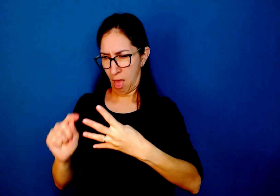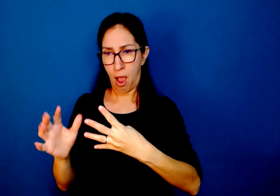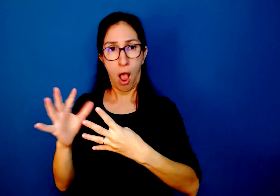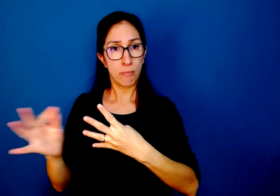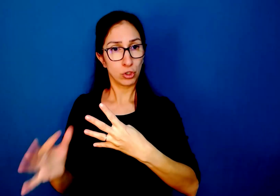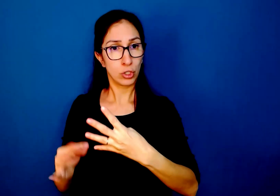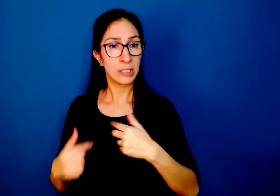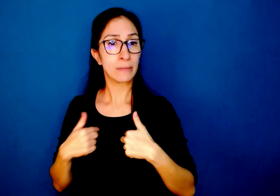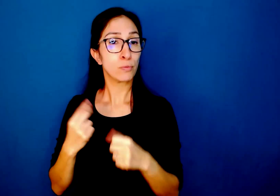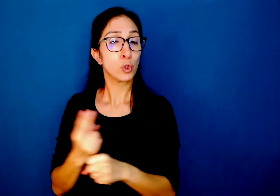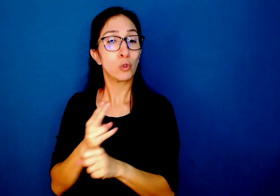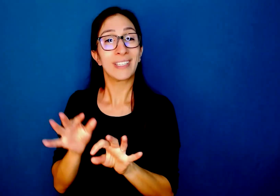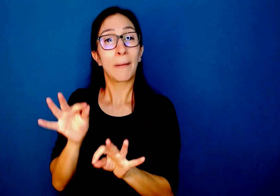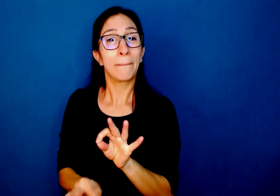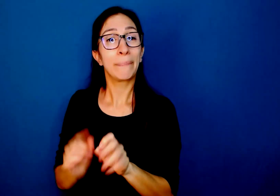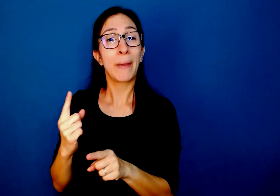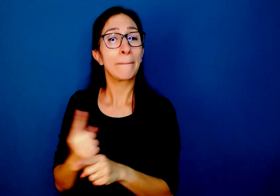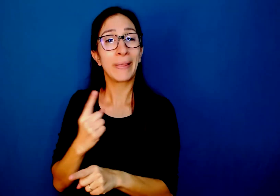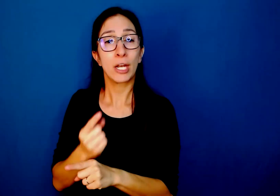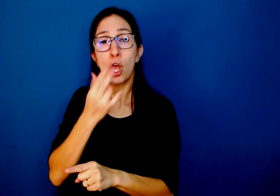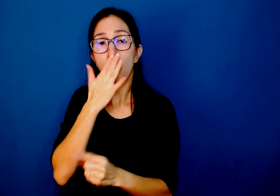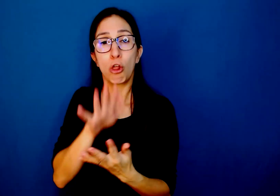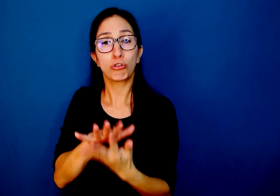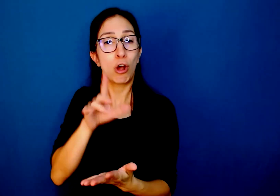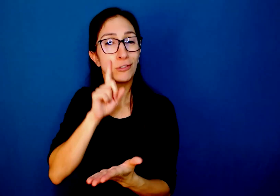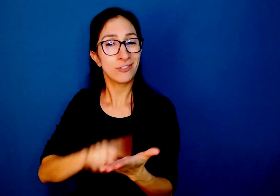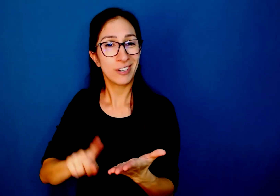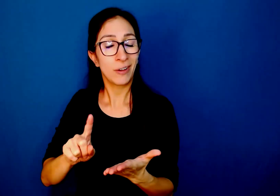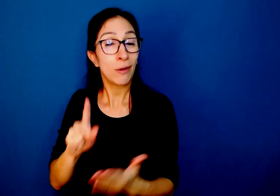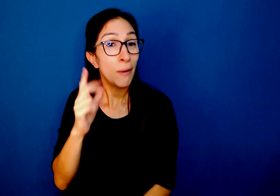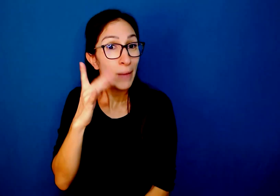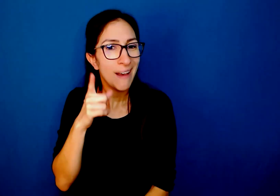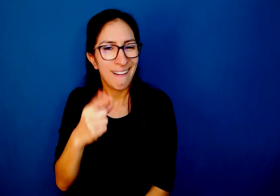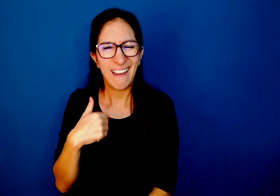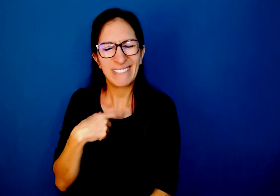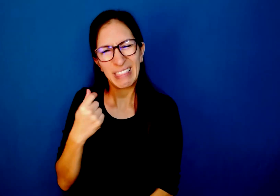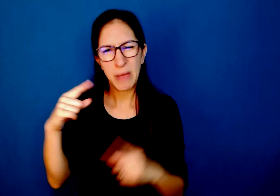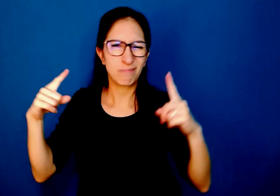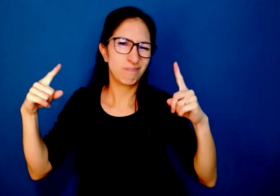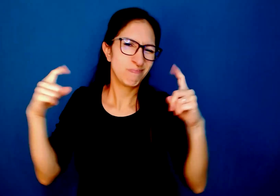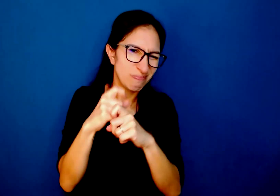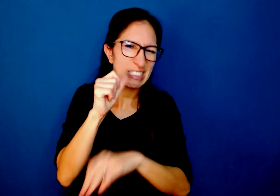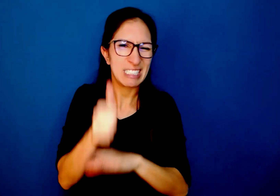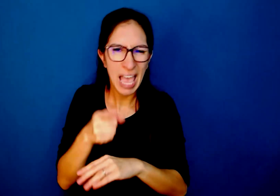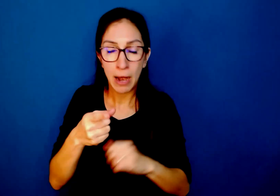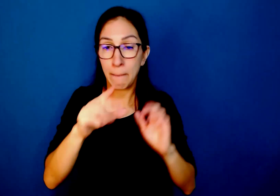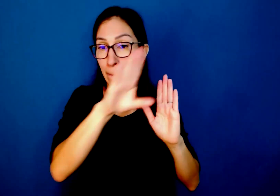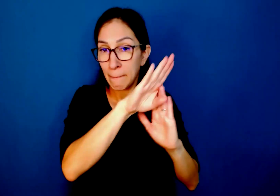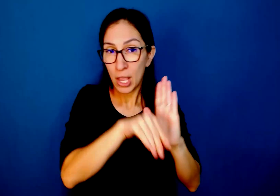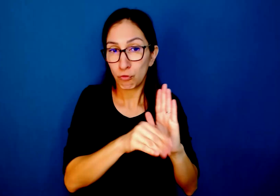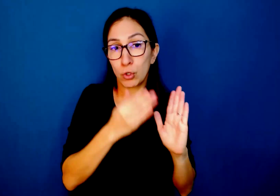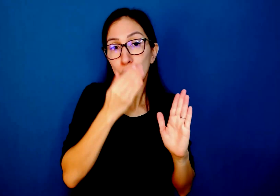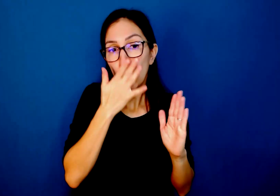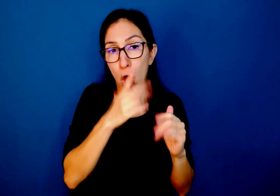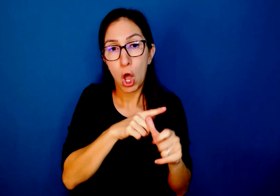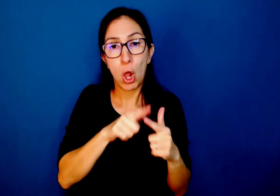plain contrast checker here because we have a little bit of a complex setup with background colors as well as buttons and